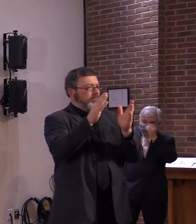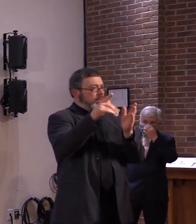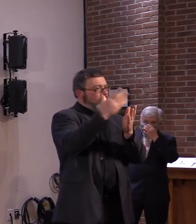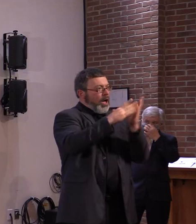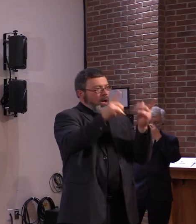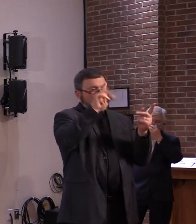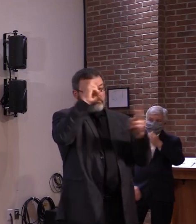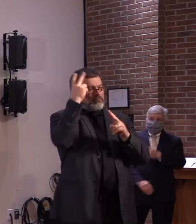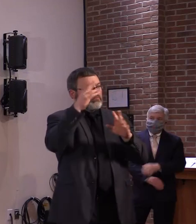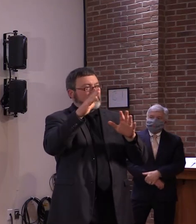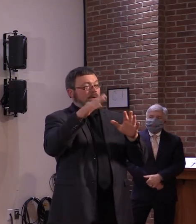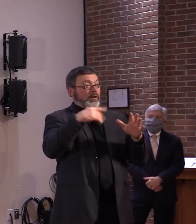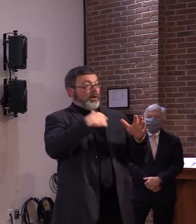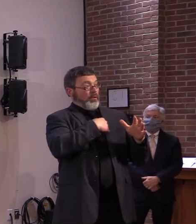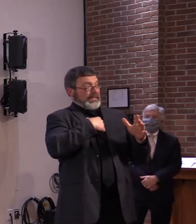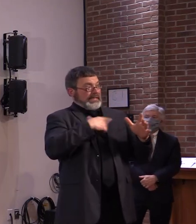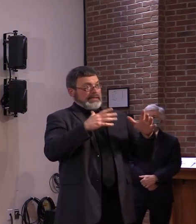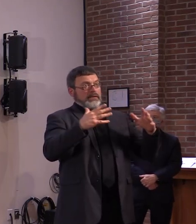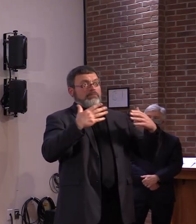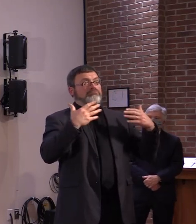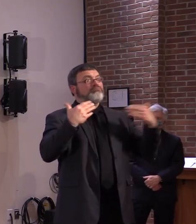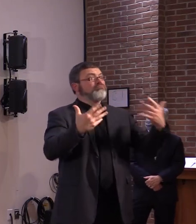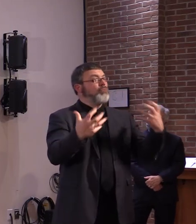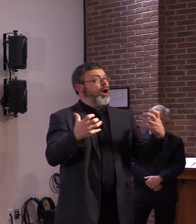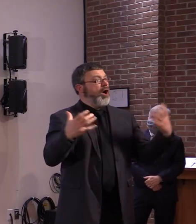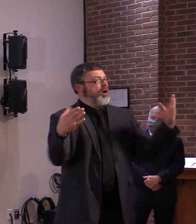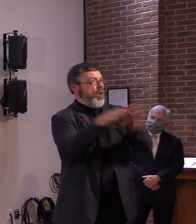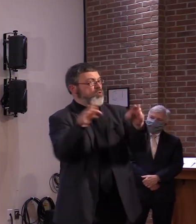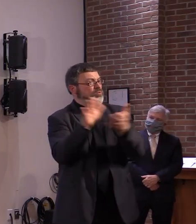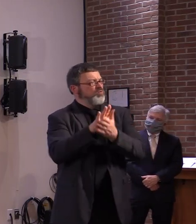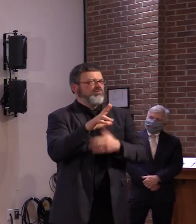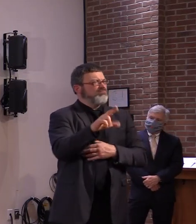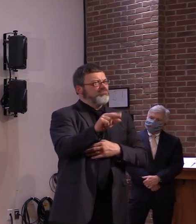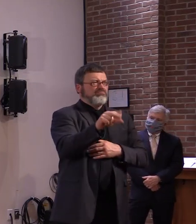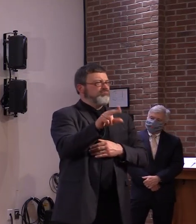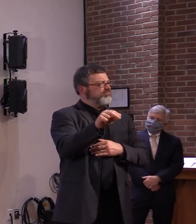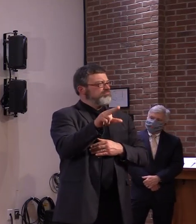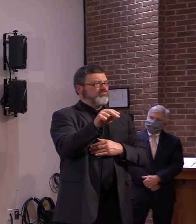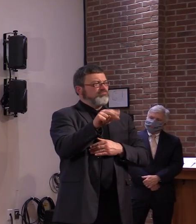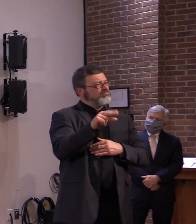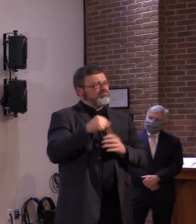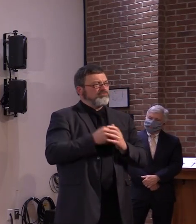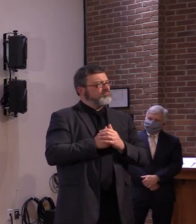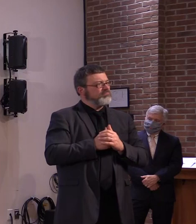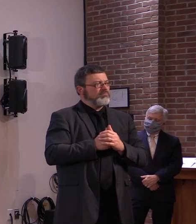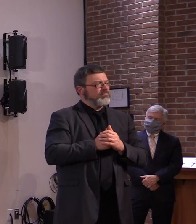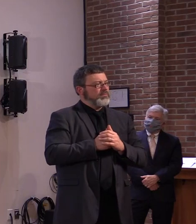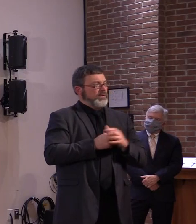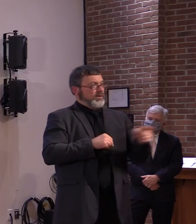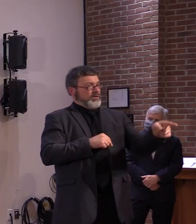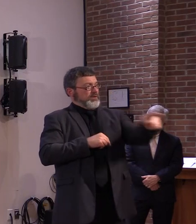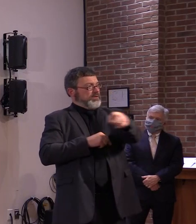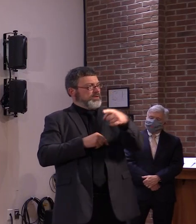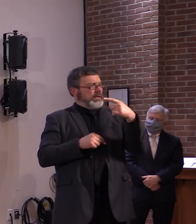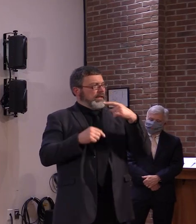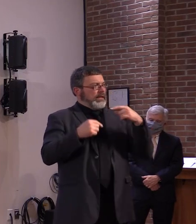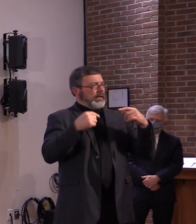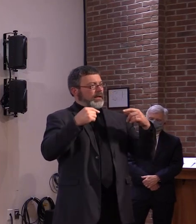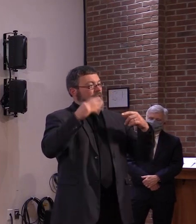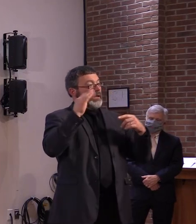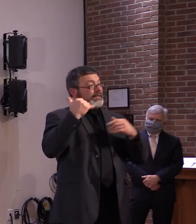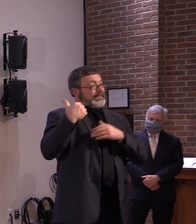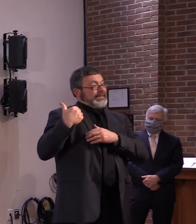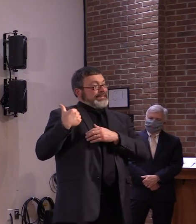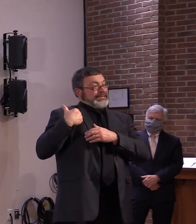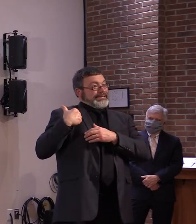down and schools were clearly closed, that accessing mental health support and resources was